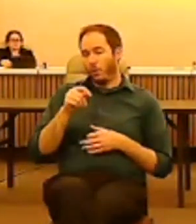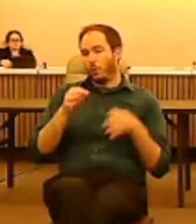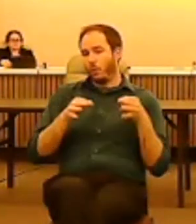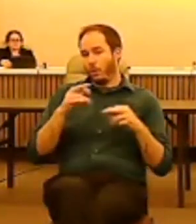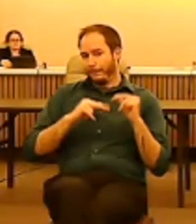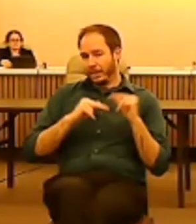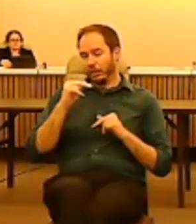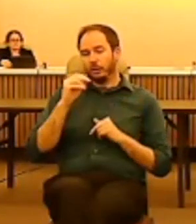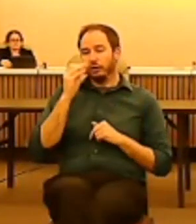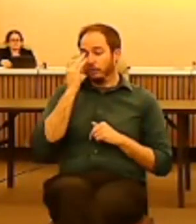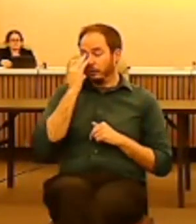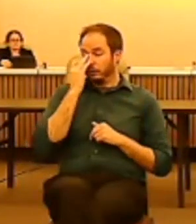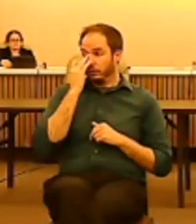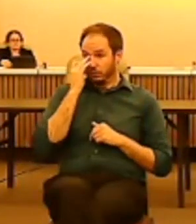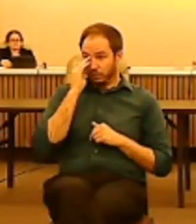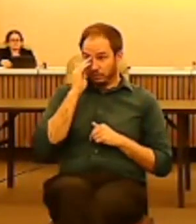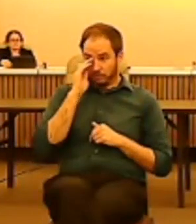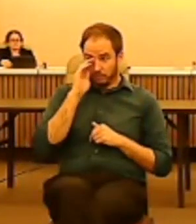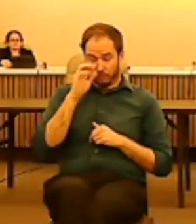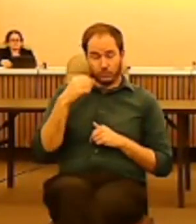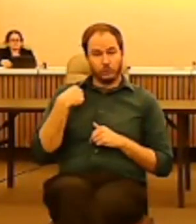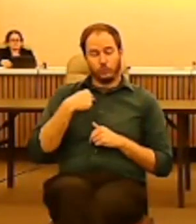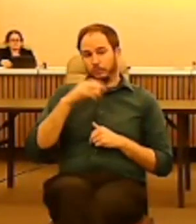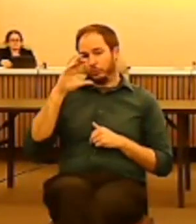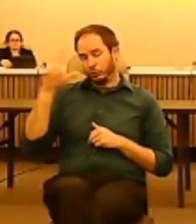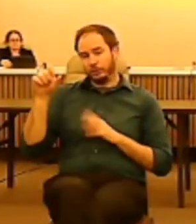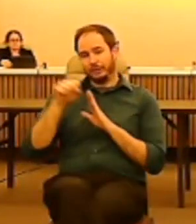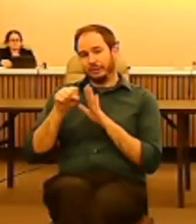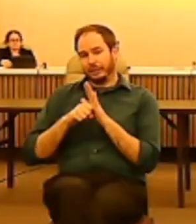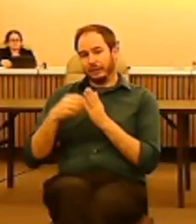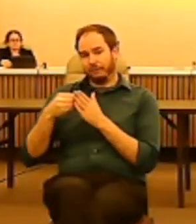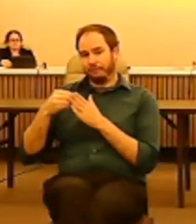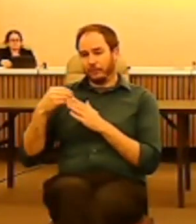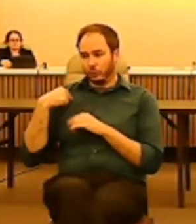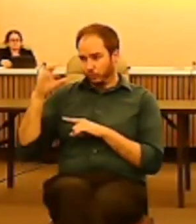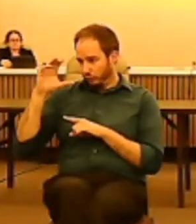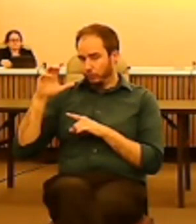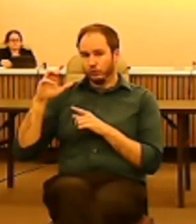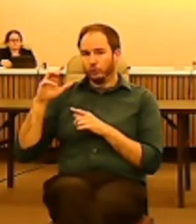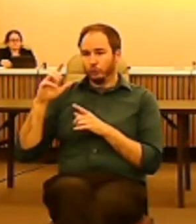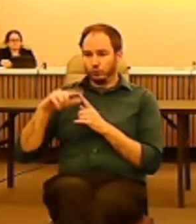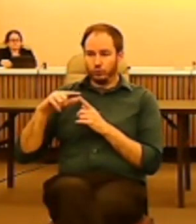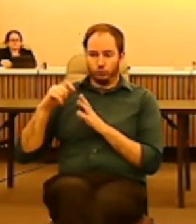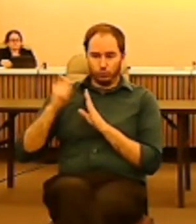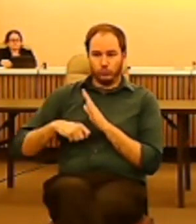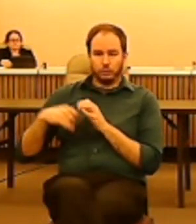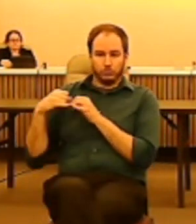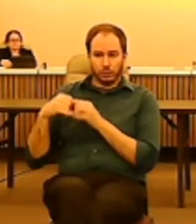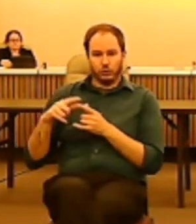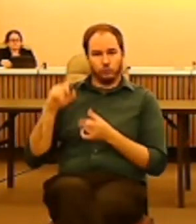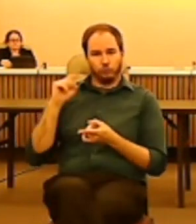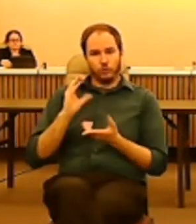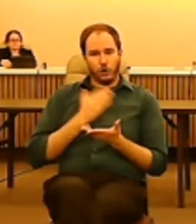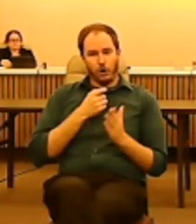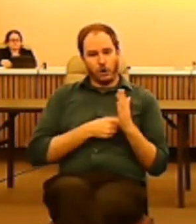is we're pursuing state funding to help reduce the cost